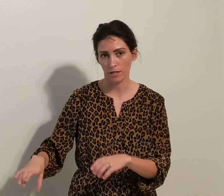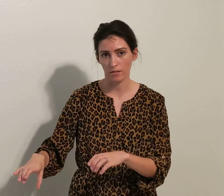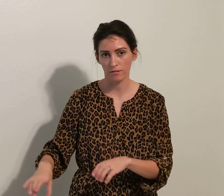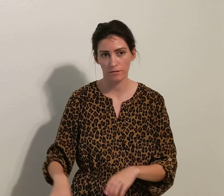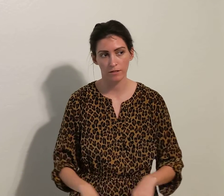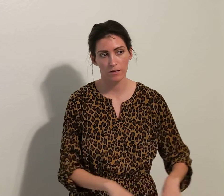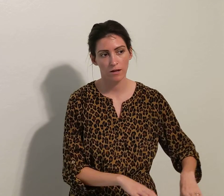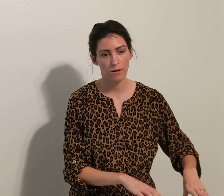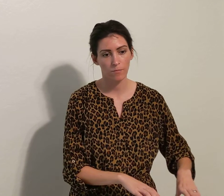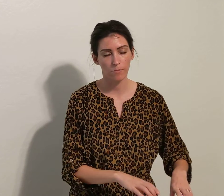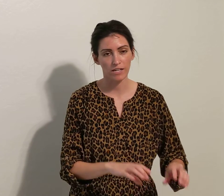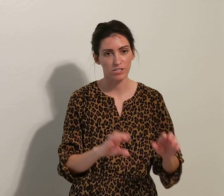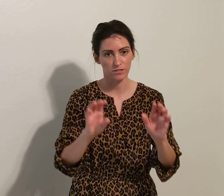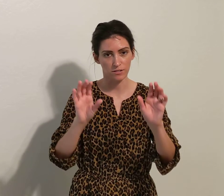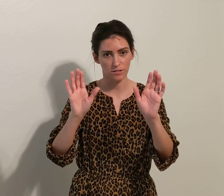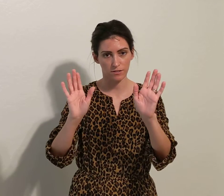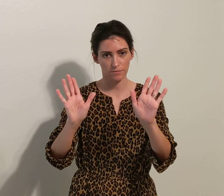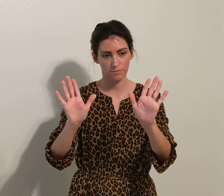again by Jesus.